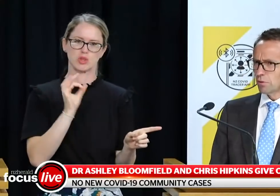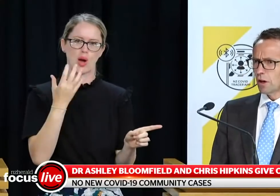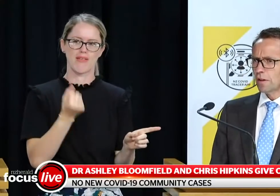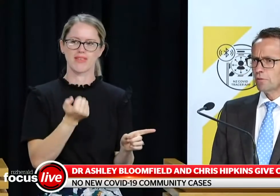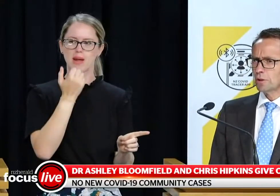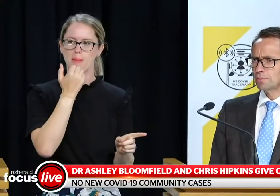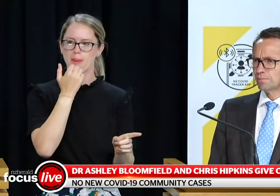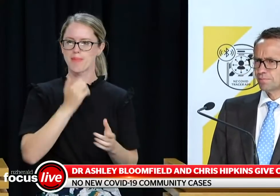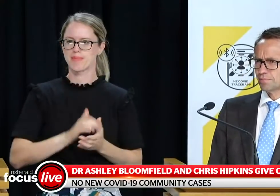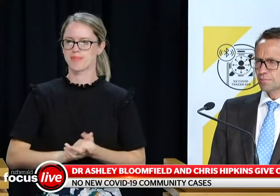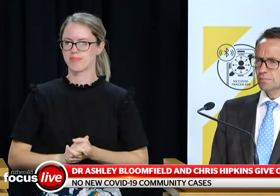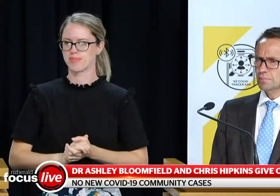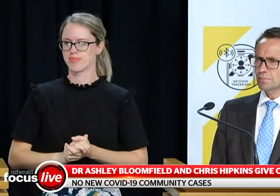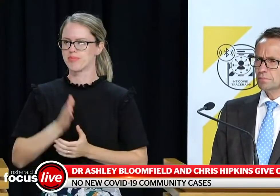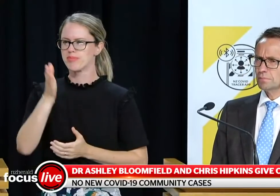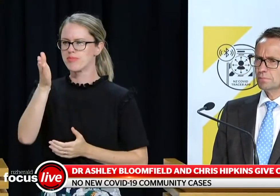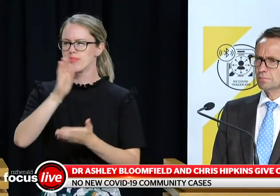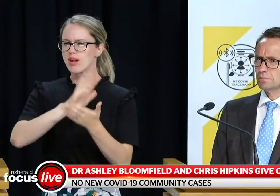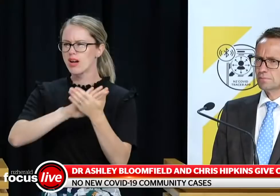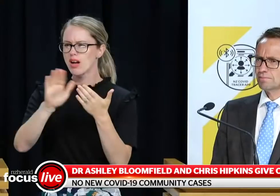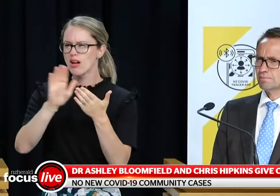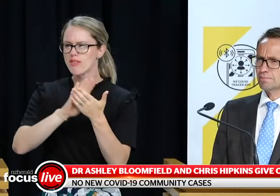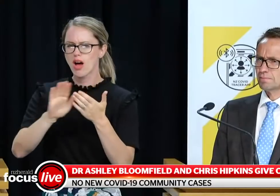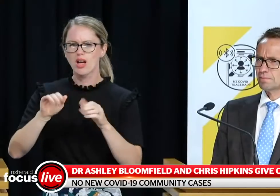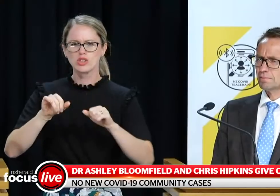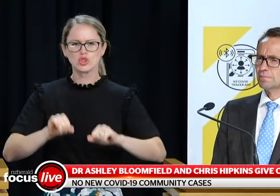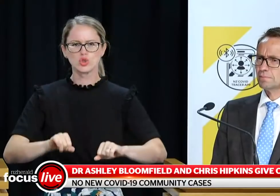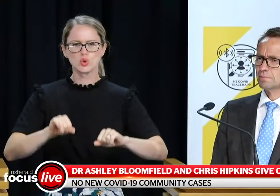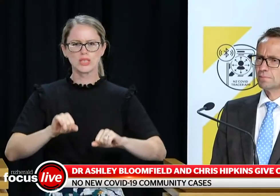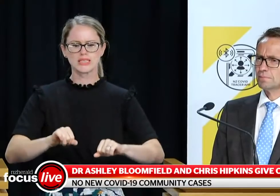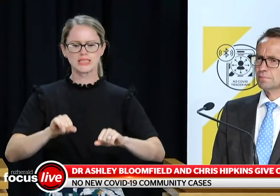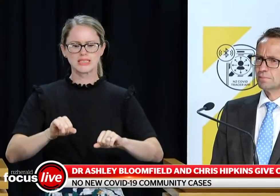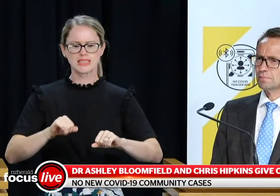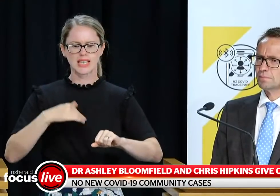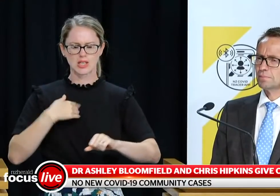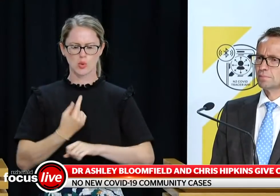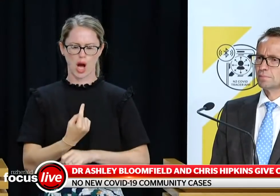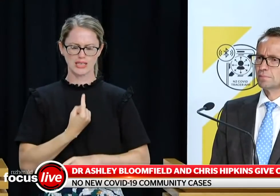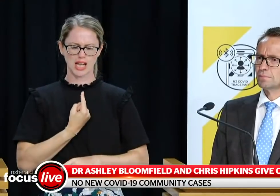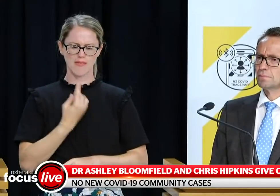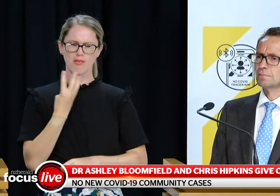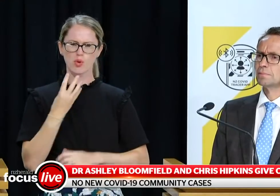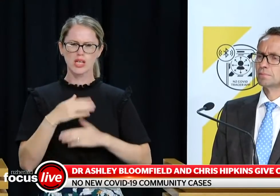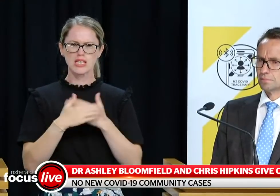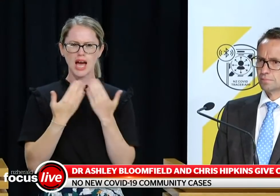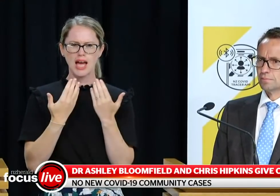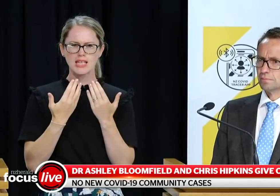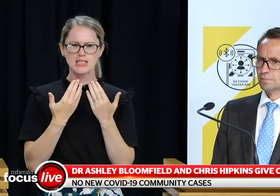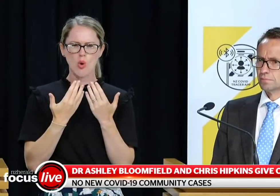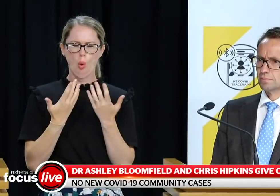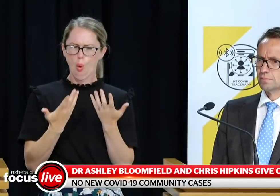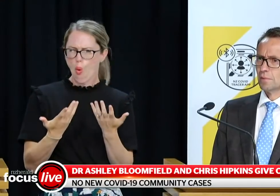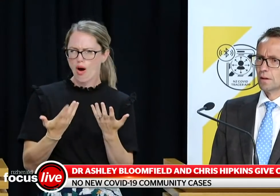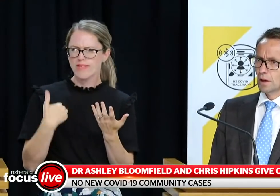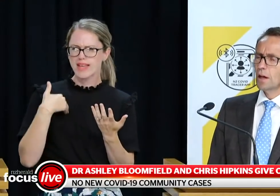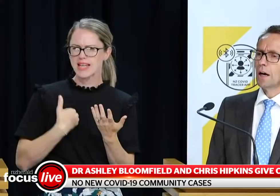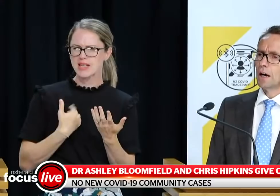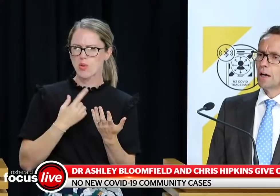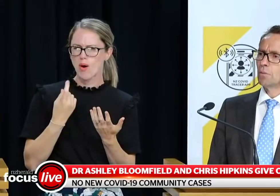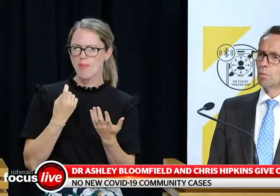that, but we can provide that for you. Can you just clarify if all the students now need to self-isolate for 14 days, or they just need to return another negative